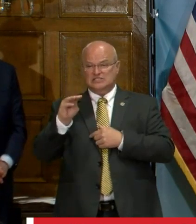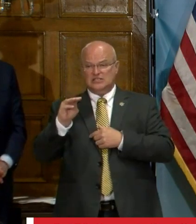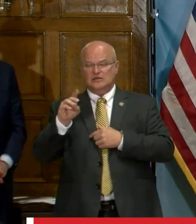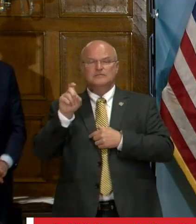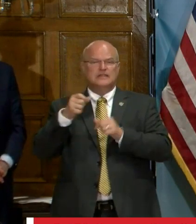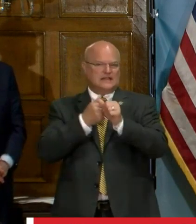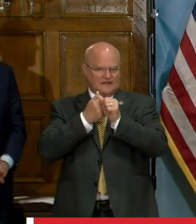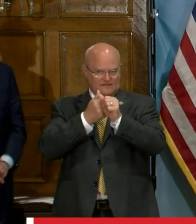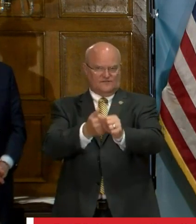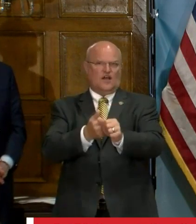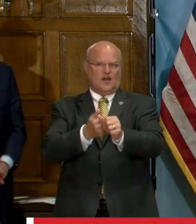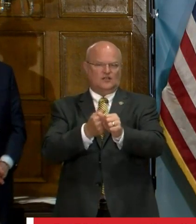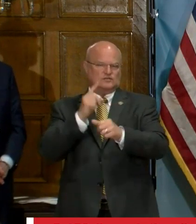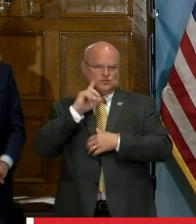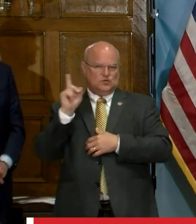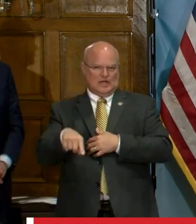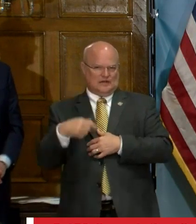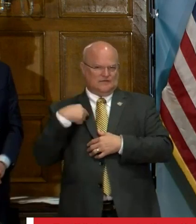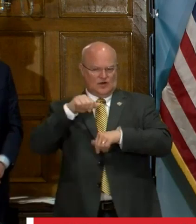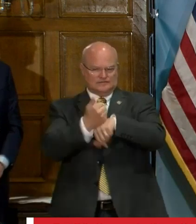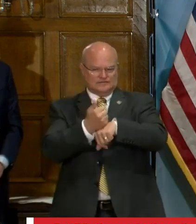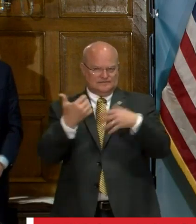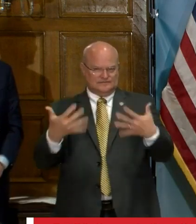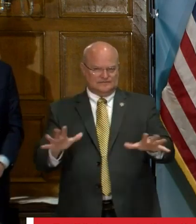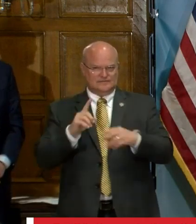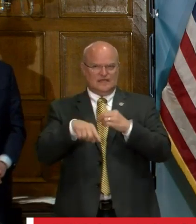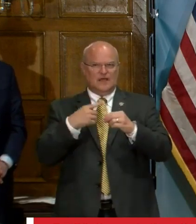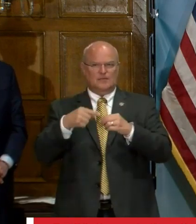need to follow the directives that we've already put